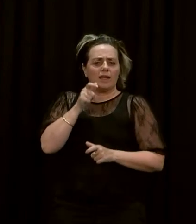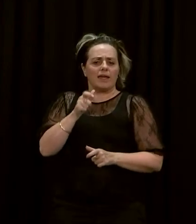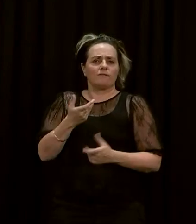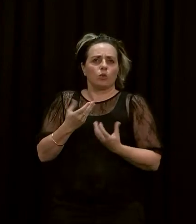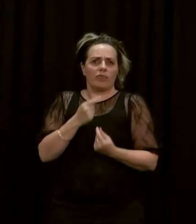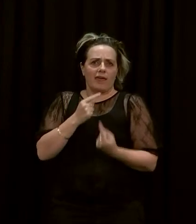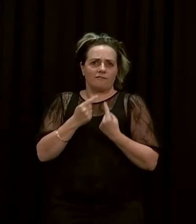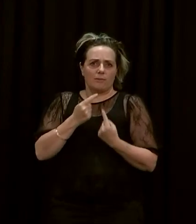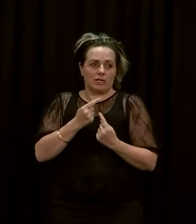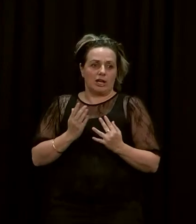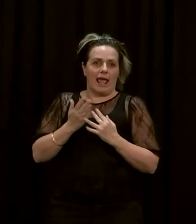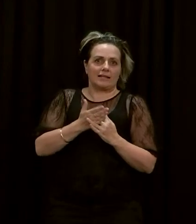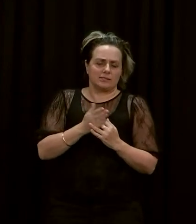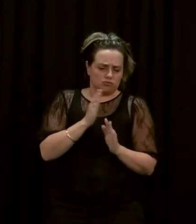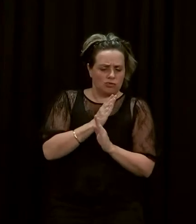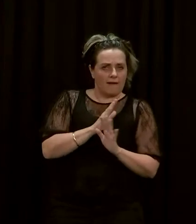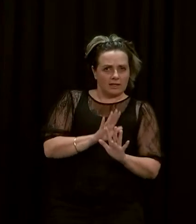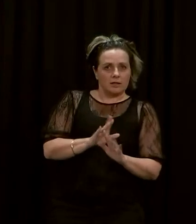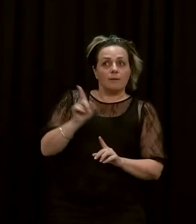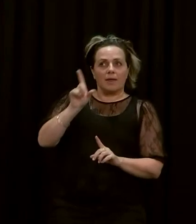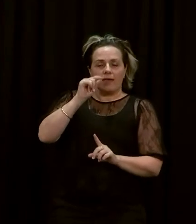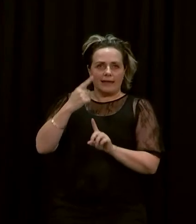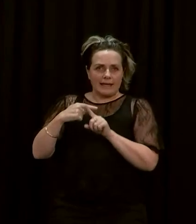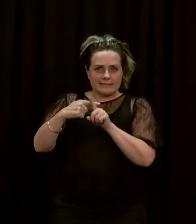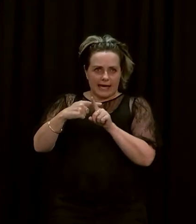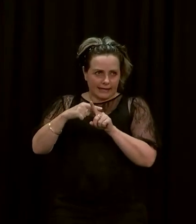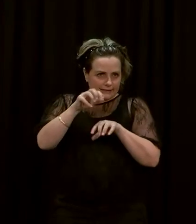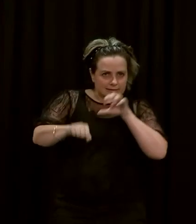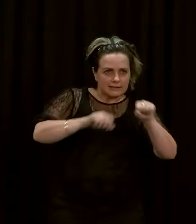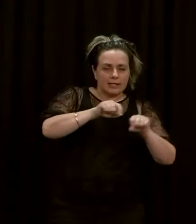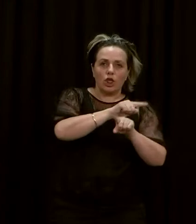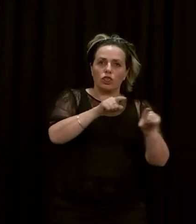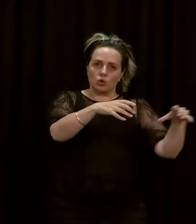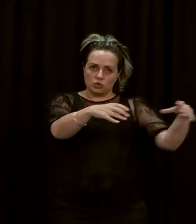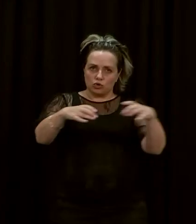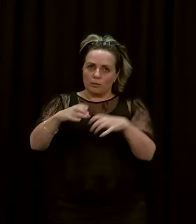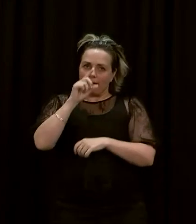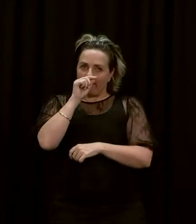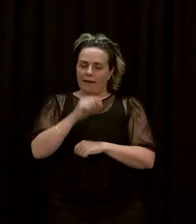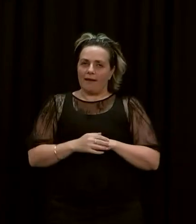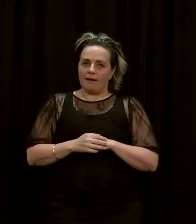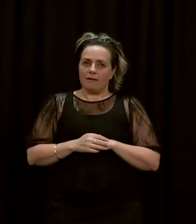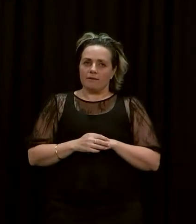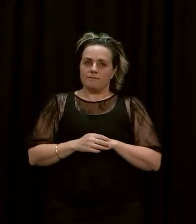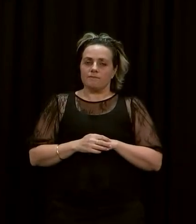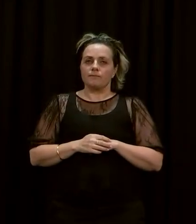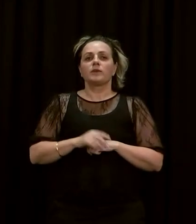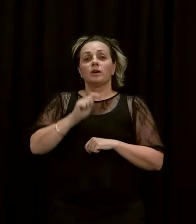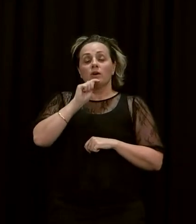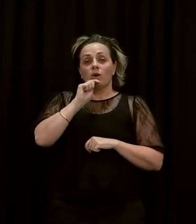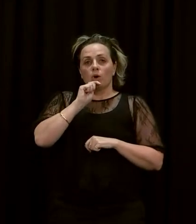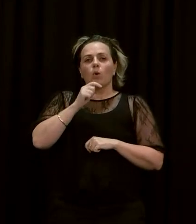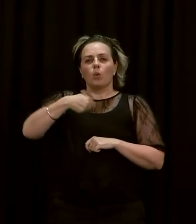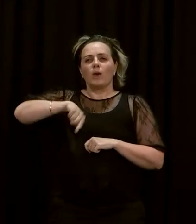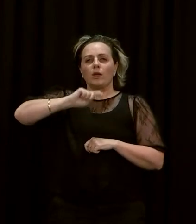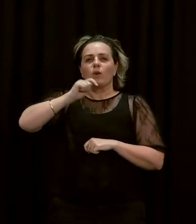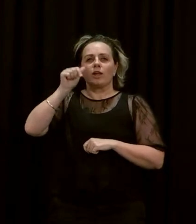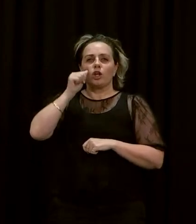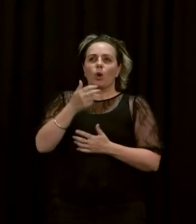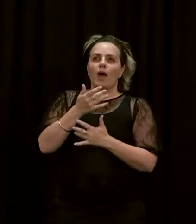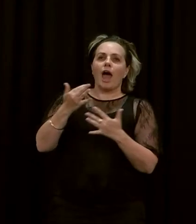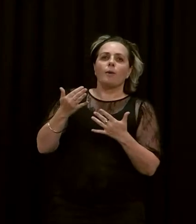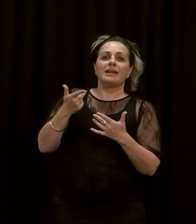has access to it, but they do, and they can do targeted work with those different groups. We will, there will be an ability to know with education, because